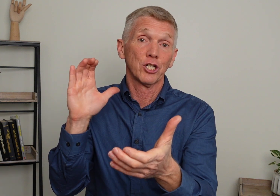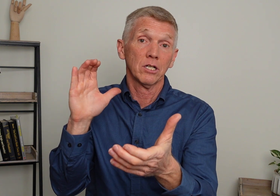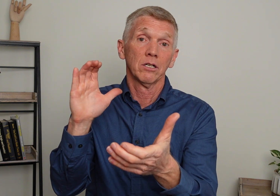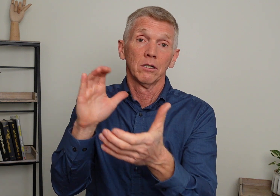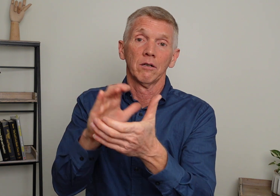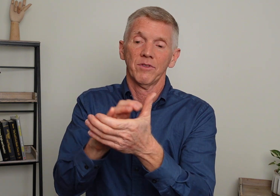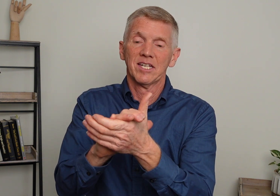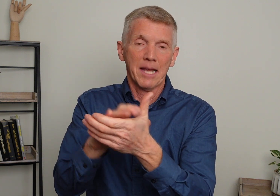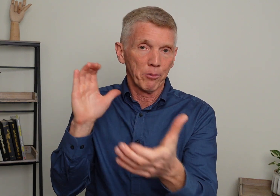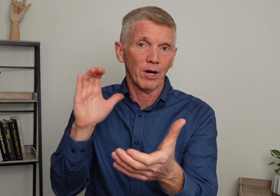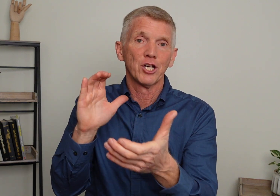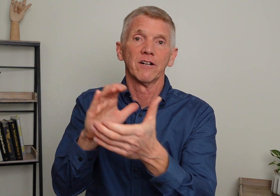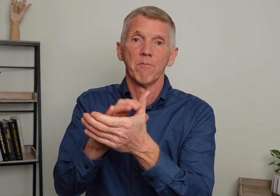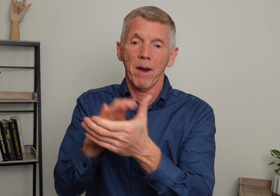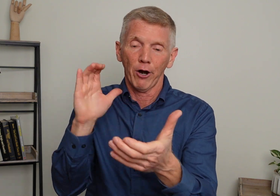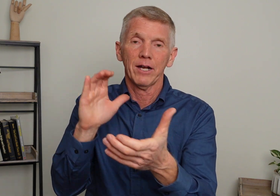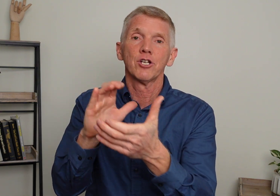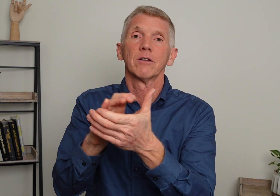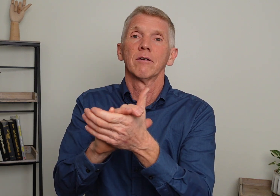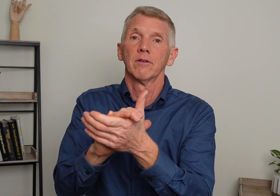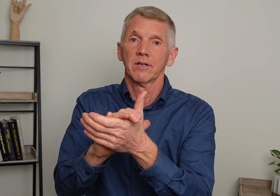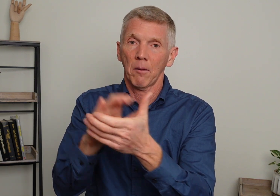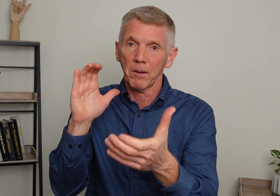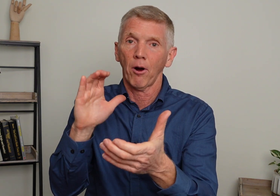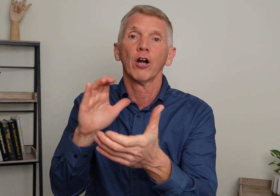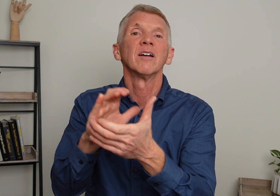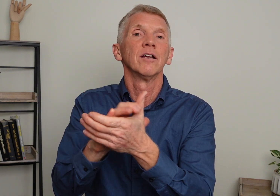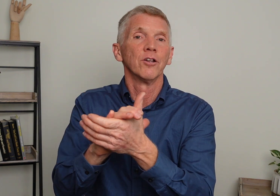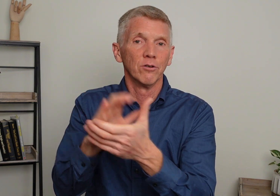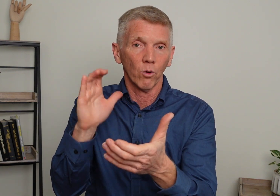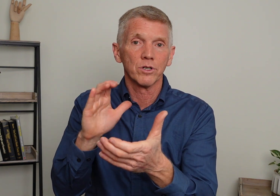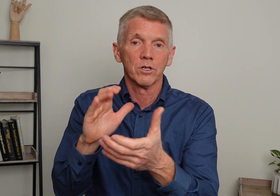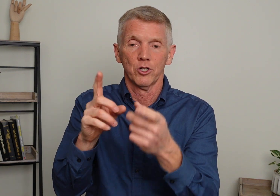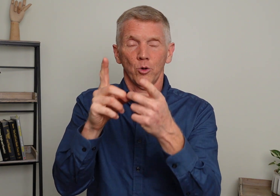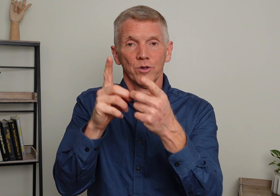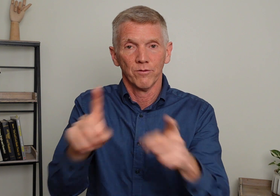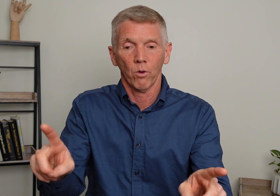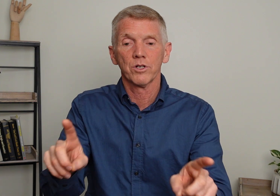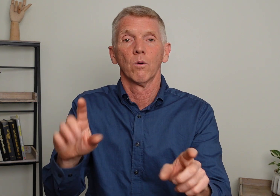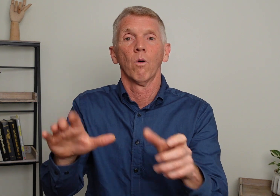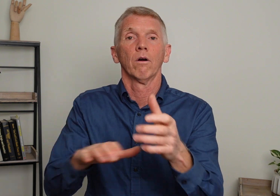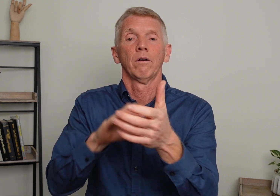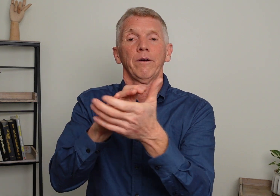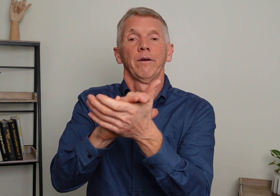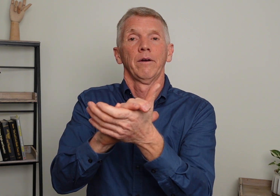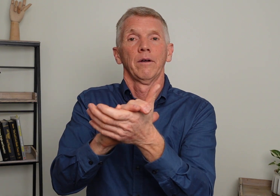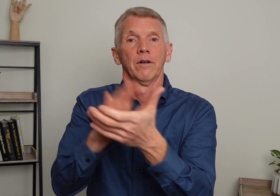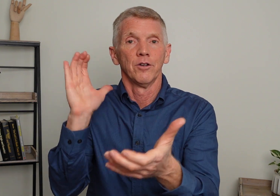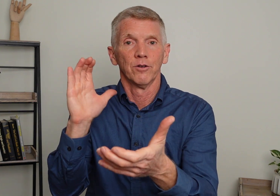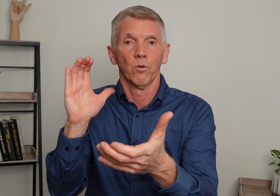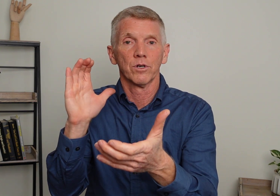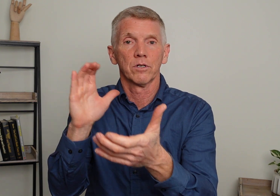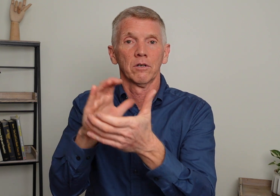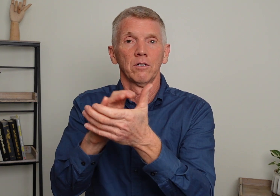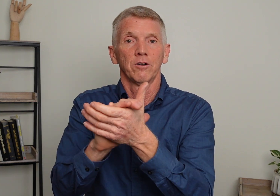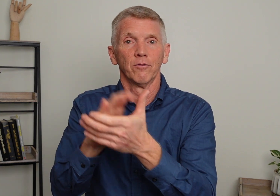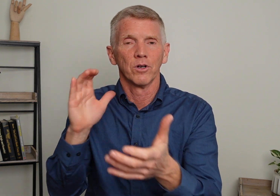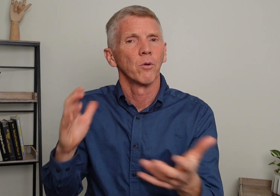Separation, the separation of marriage, coming apart, divorce. So divorce or divorce. Divorce. And what